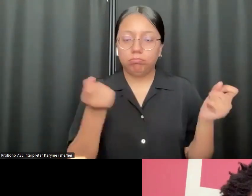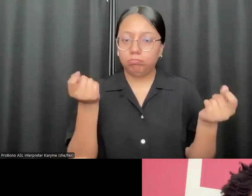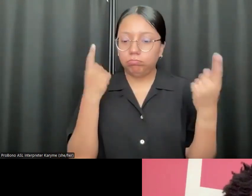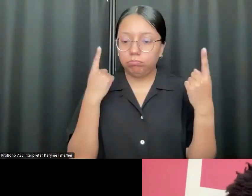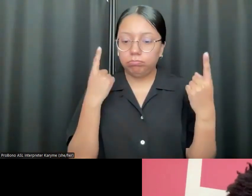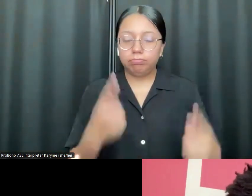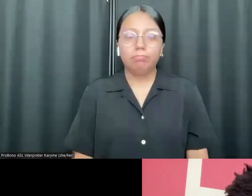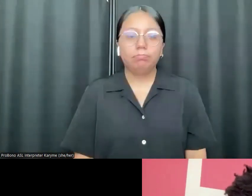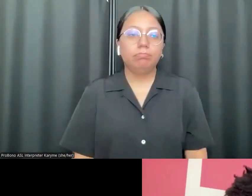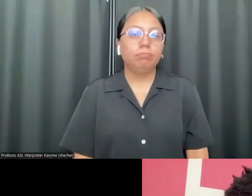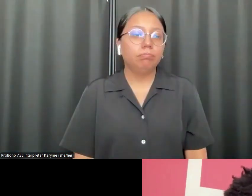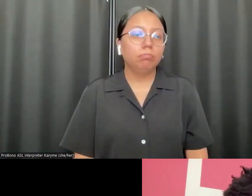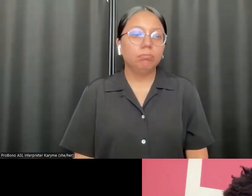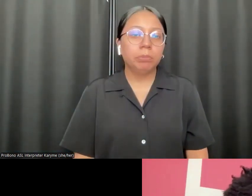page.